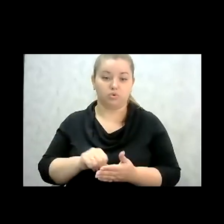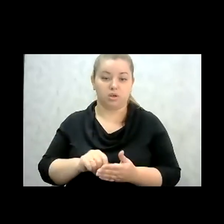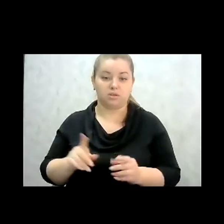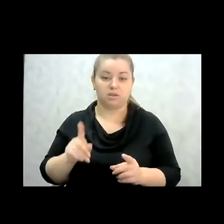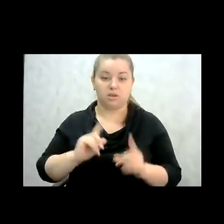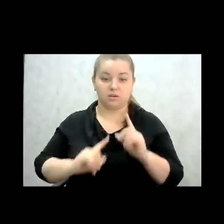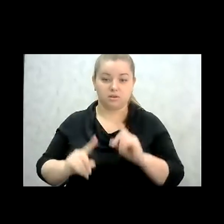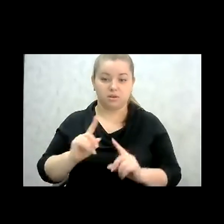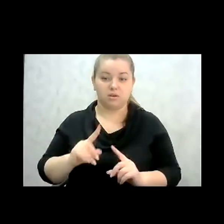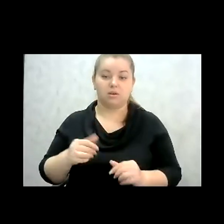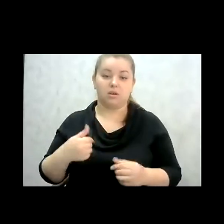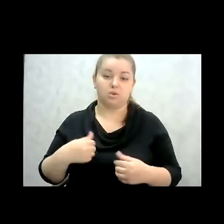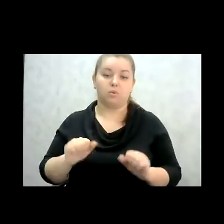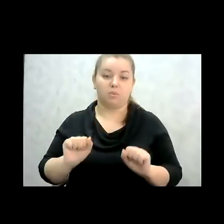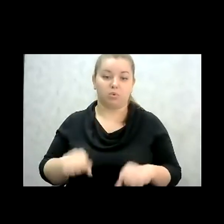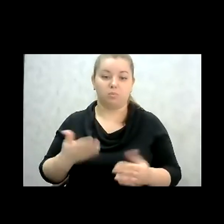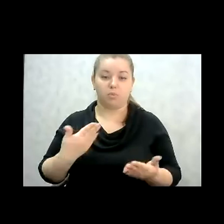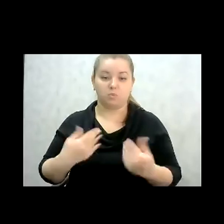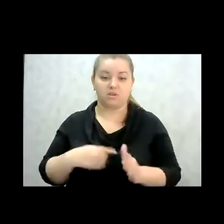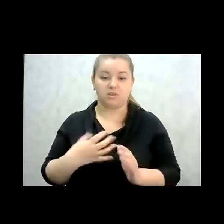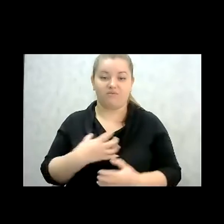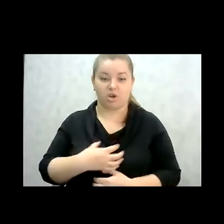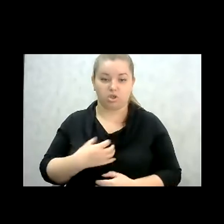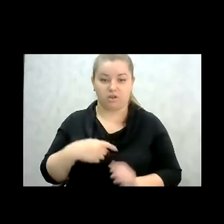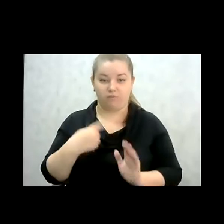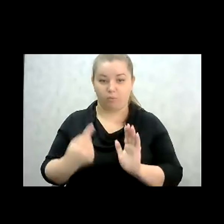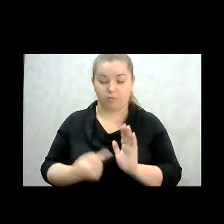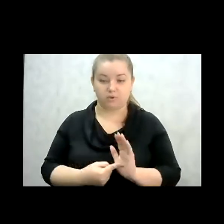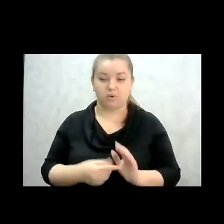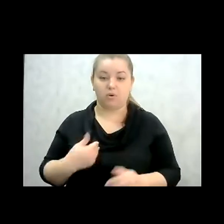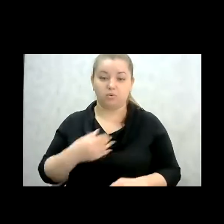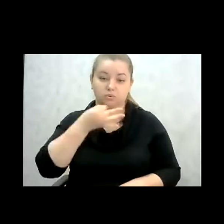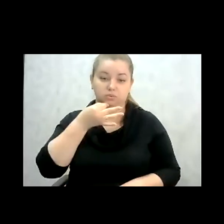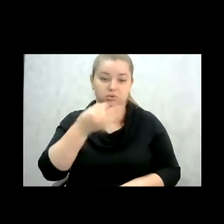this event. It's great we have this chance to exchange.